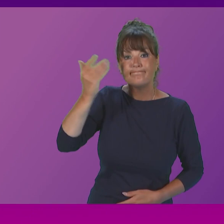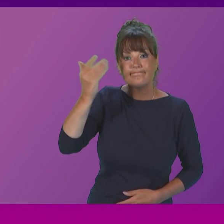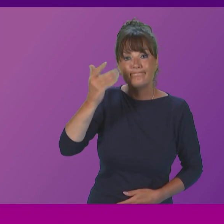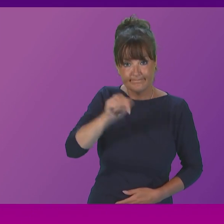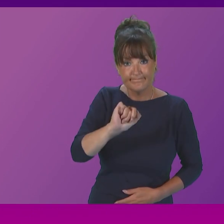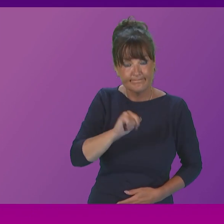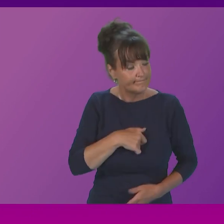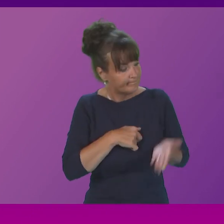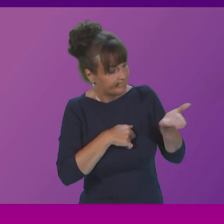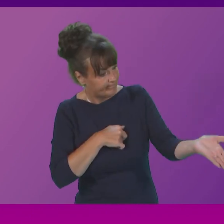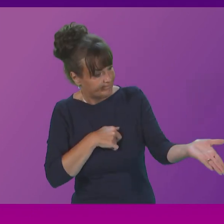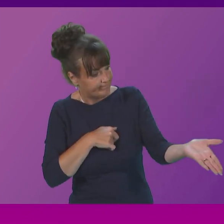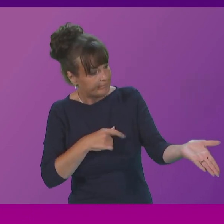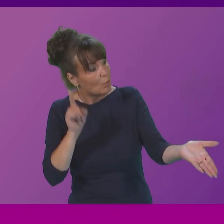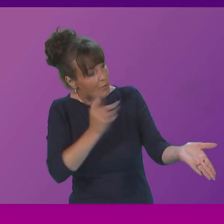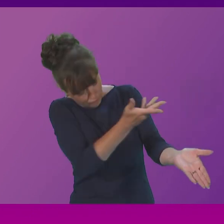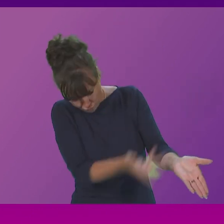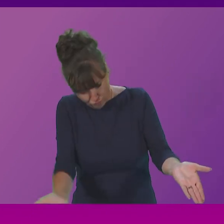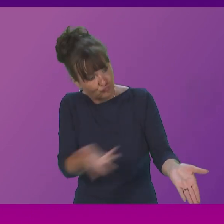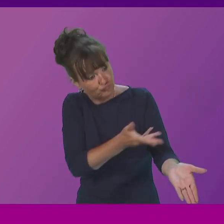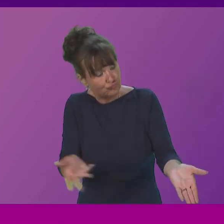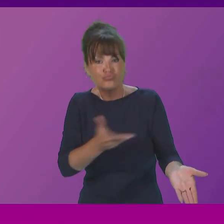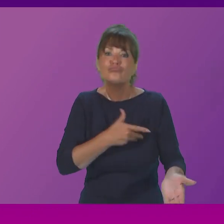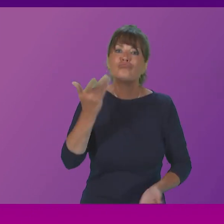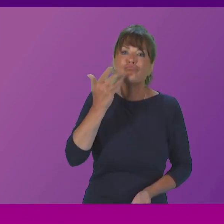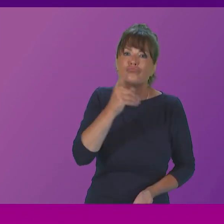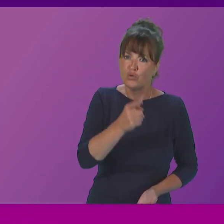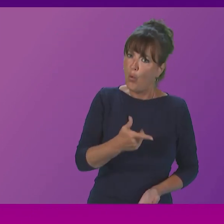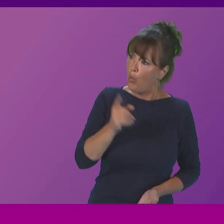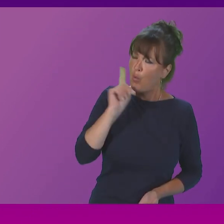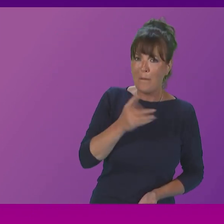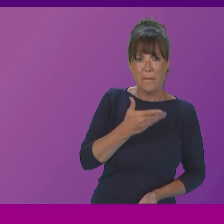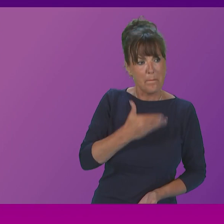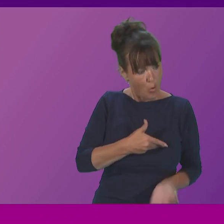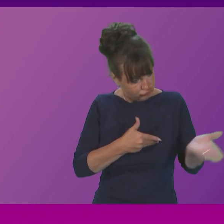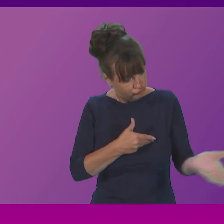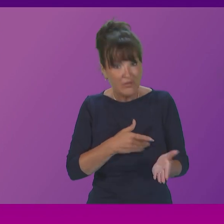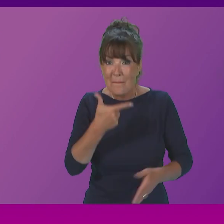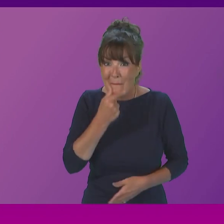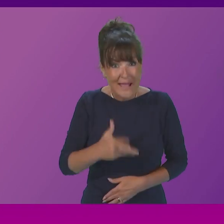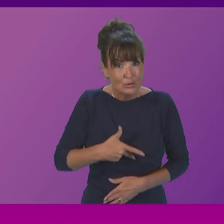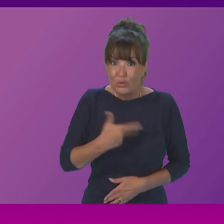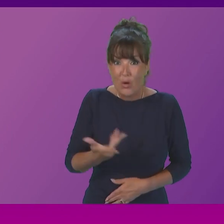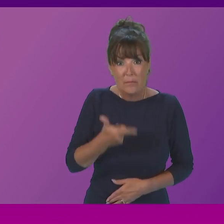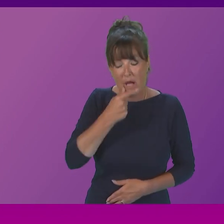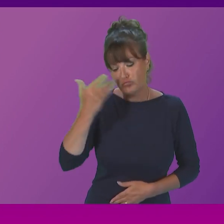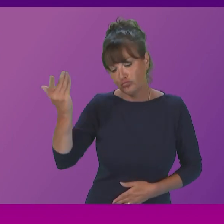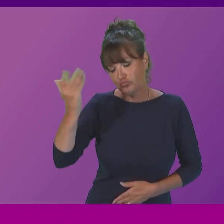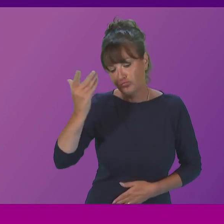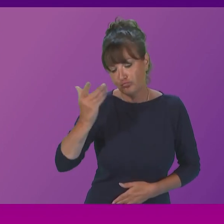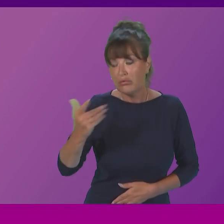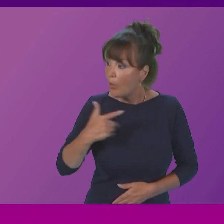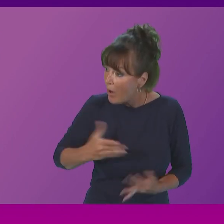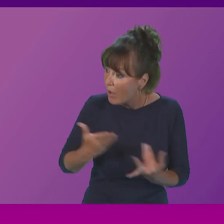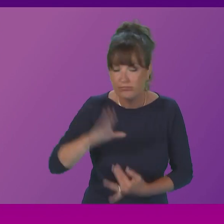time to hear from others than what men were in the chamber. So that tells you about the difference in which the culture plays out in this